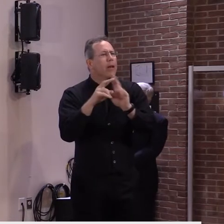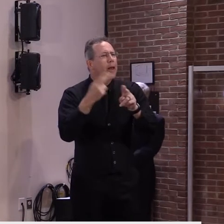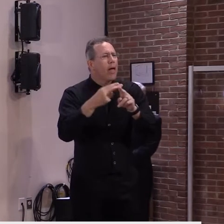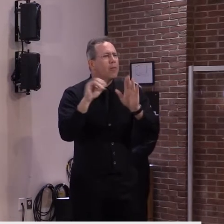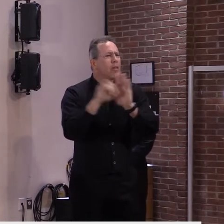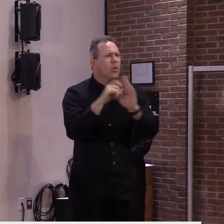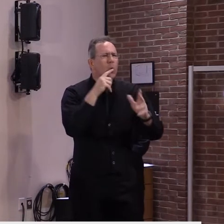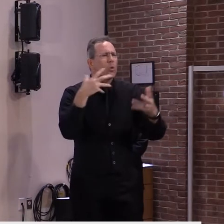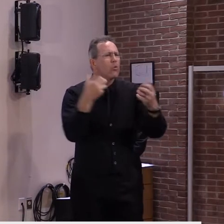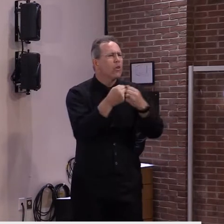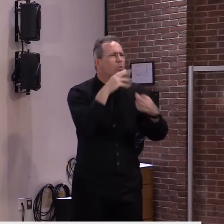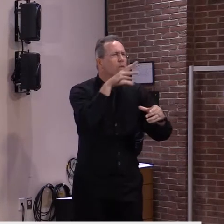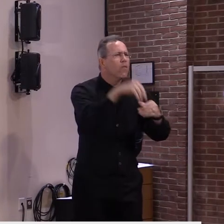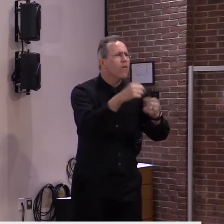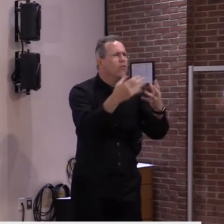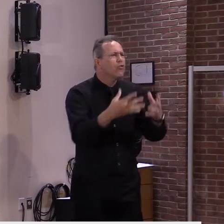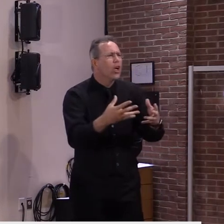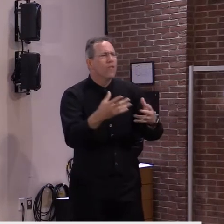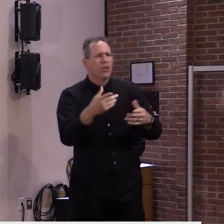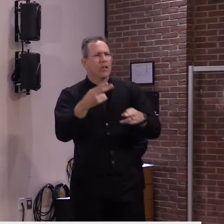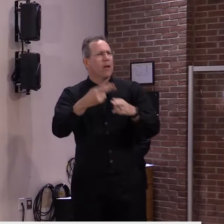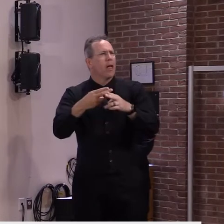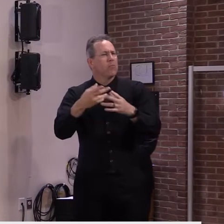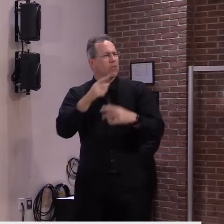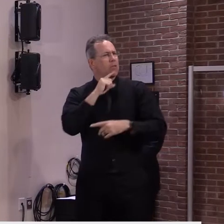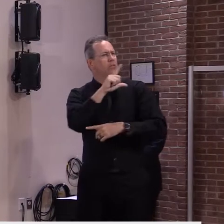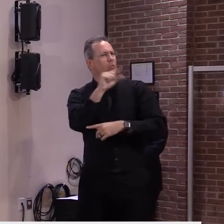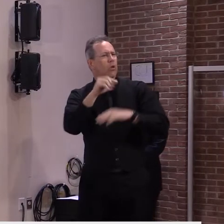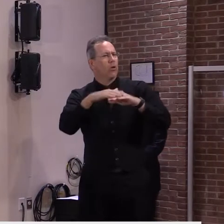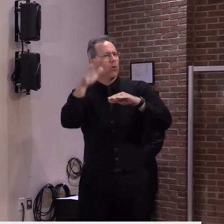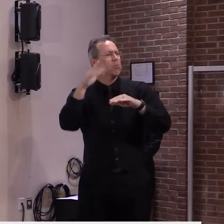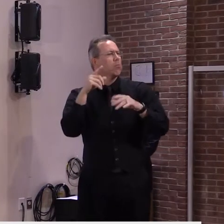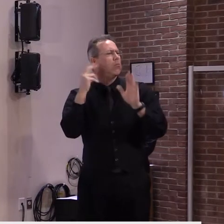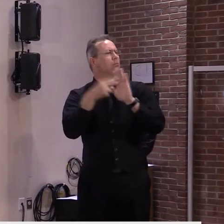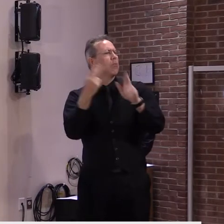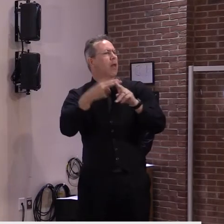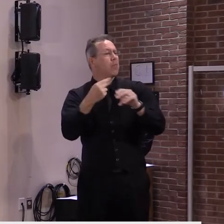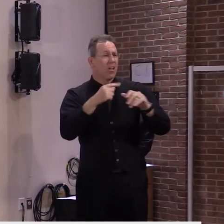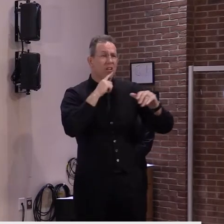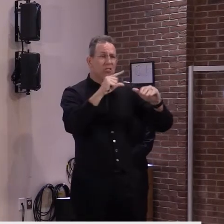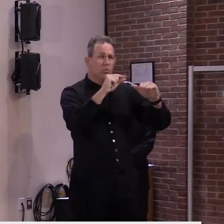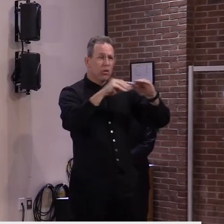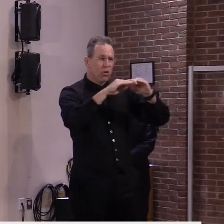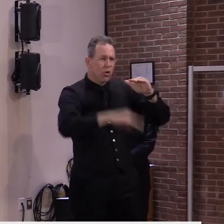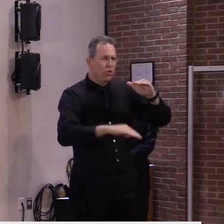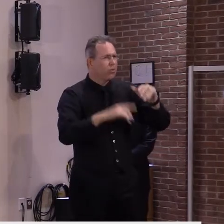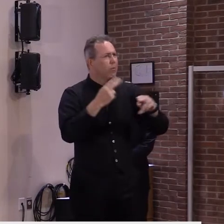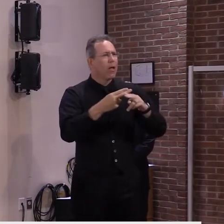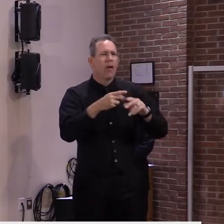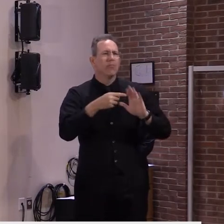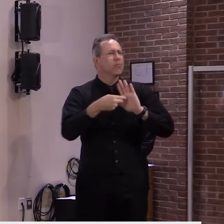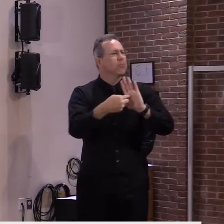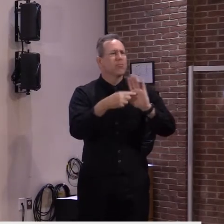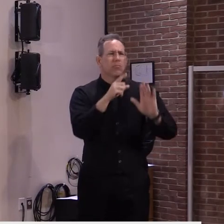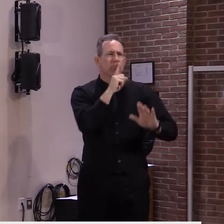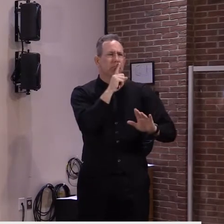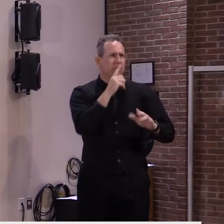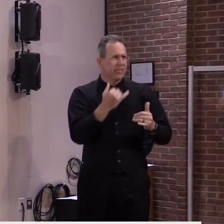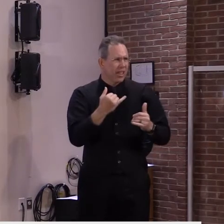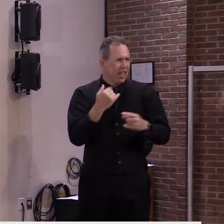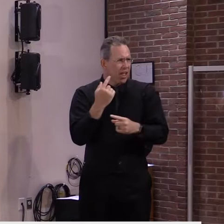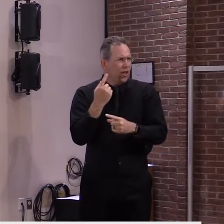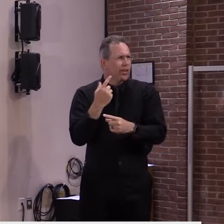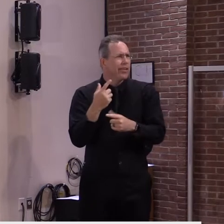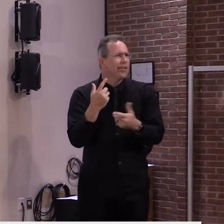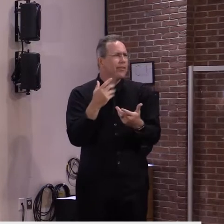in the obituaries, the death certificates are public, and names are spray painted on the road at the crash sites of these